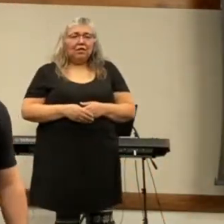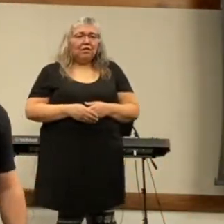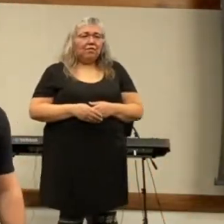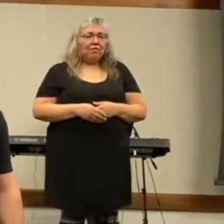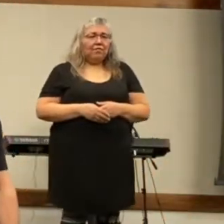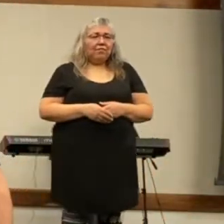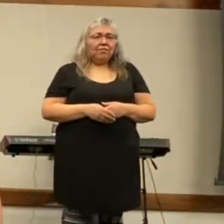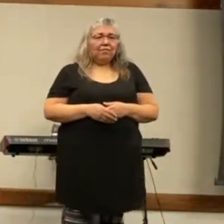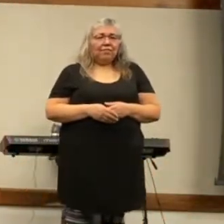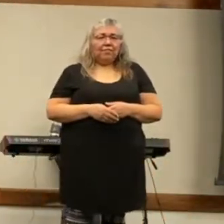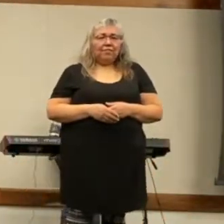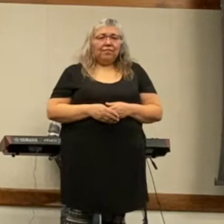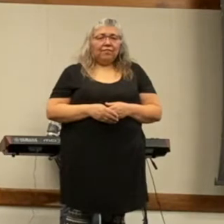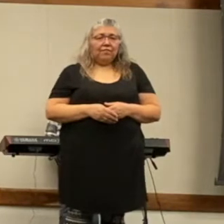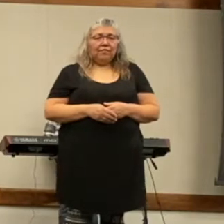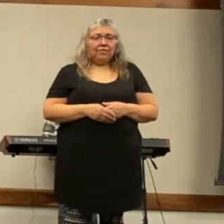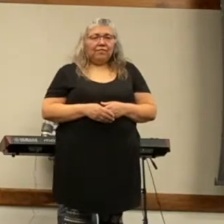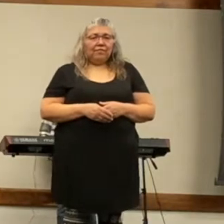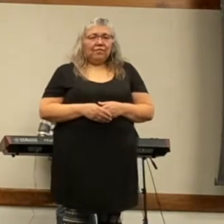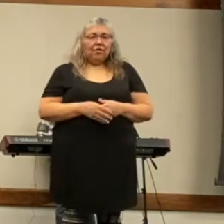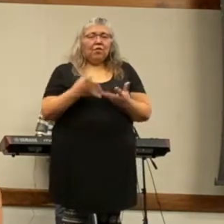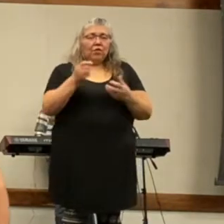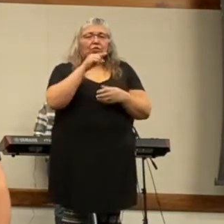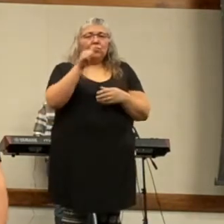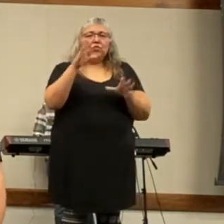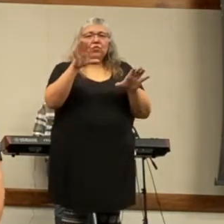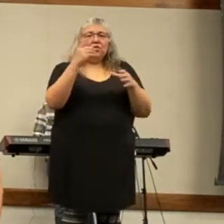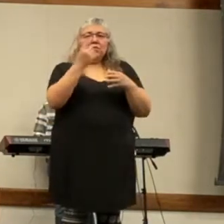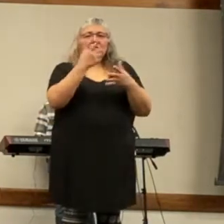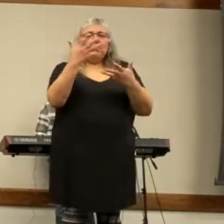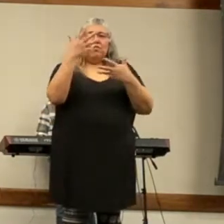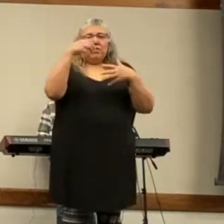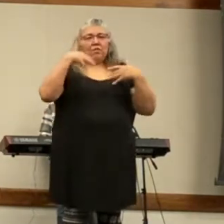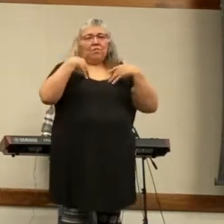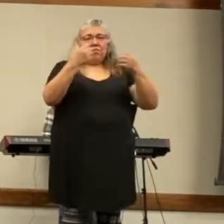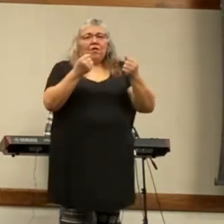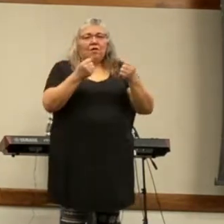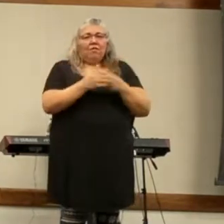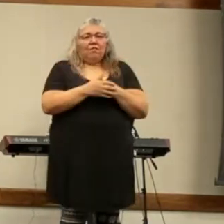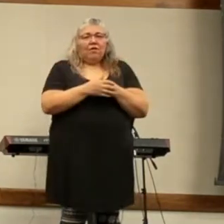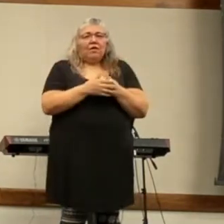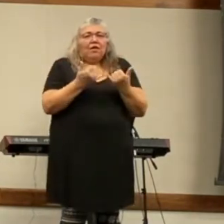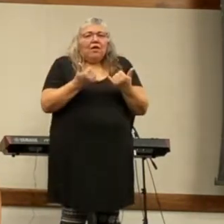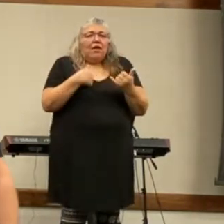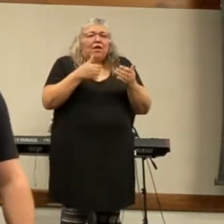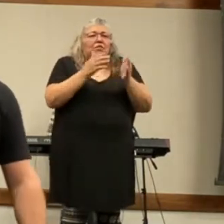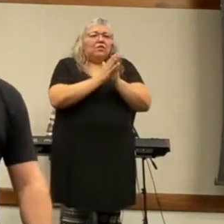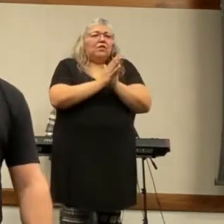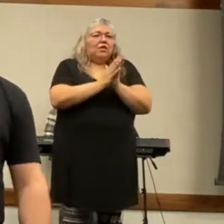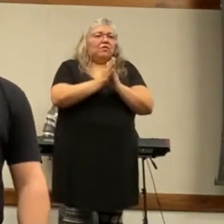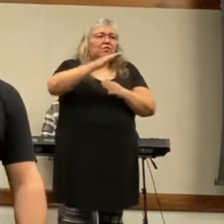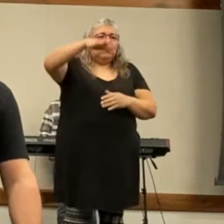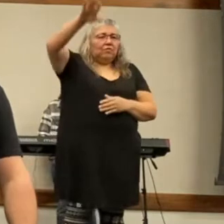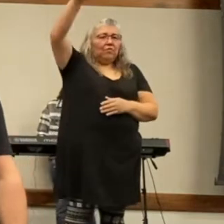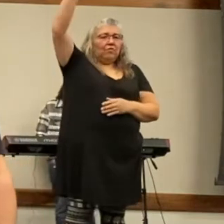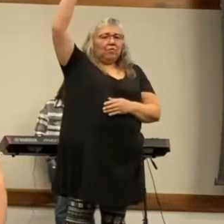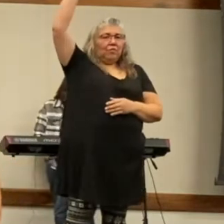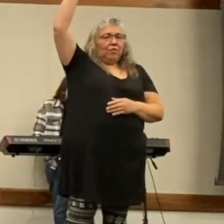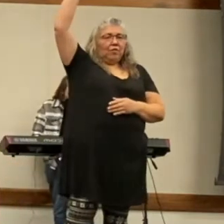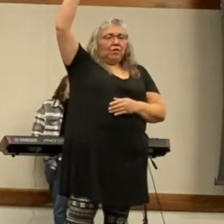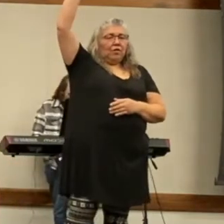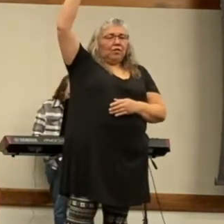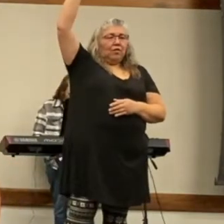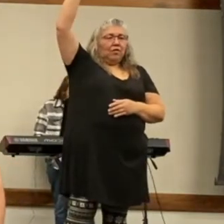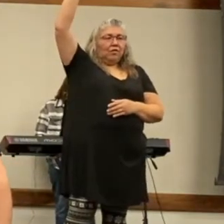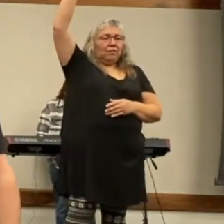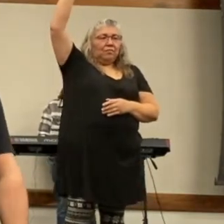I'm going to ask you to do something really brave. If you don't know Jesus as your Lord and Savior, I'm going to ask that you just slip up your hand right now. Slip up your